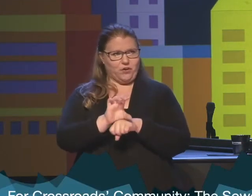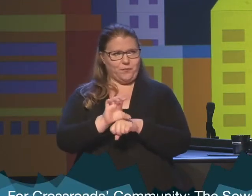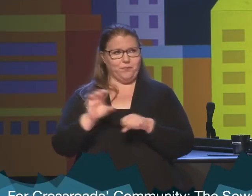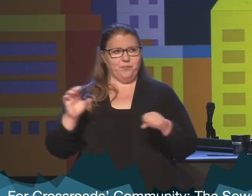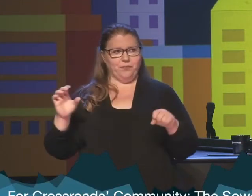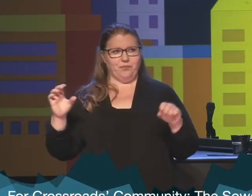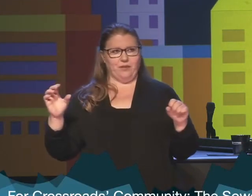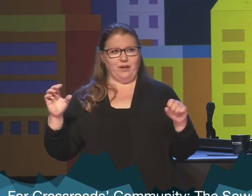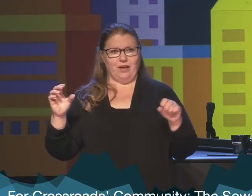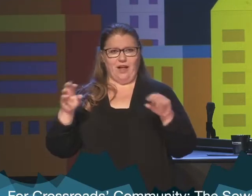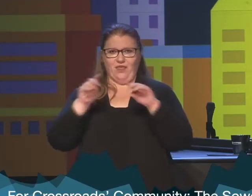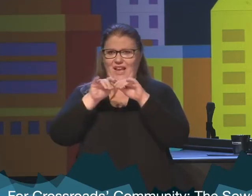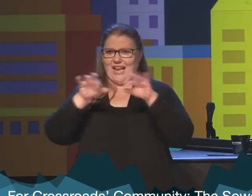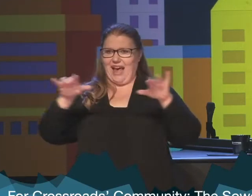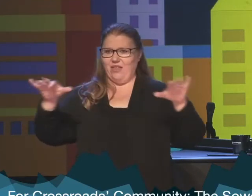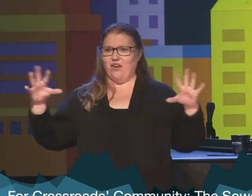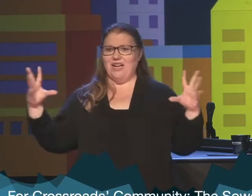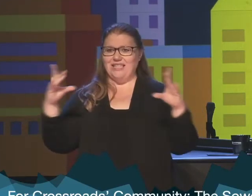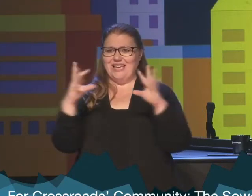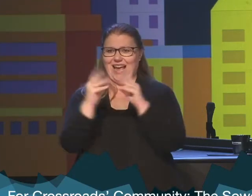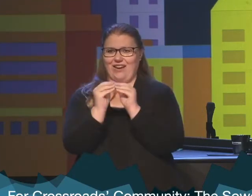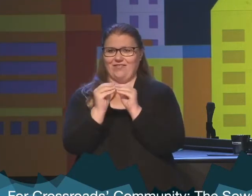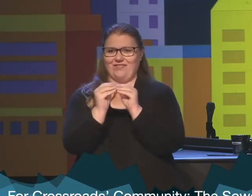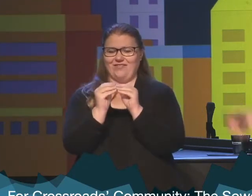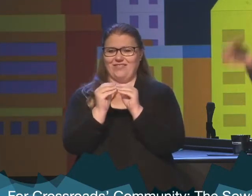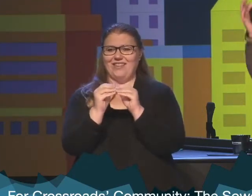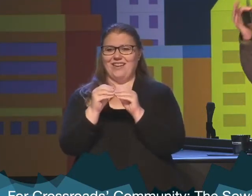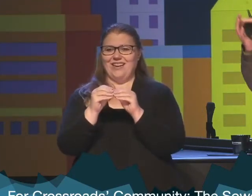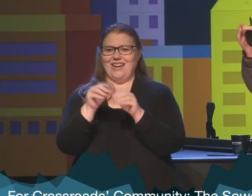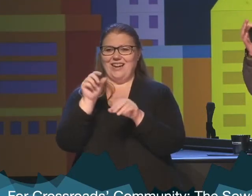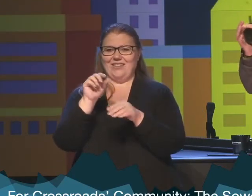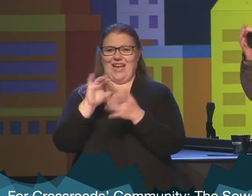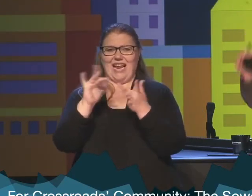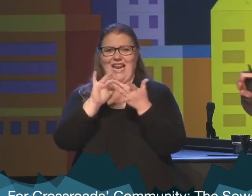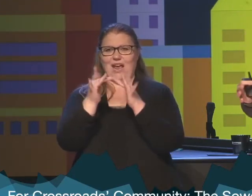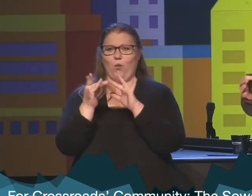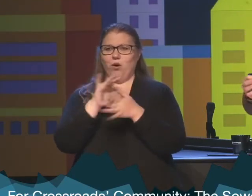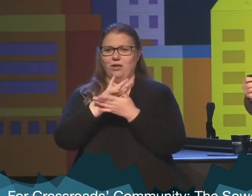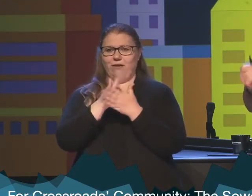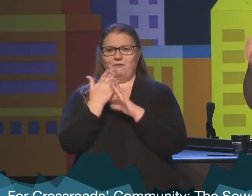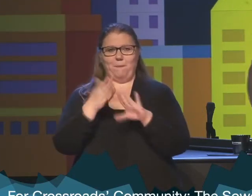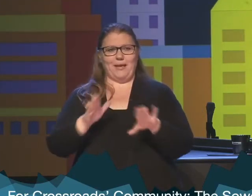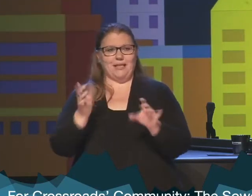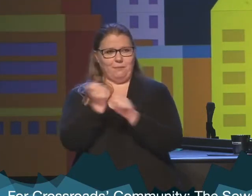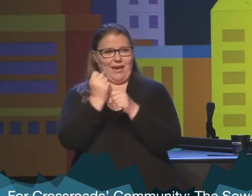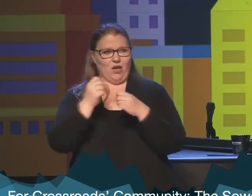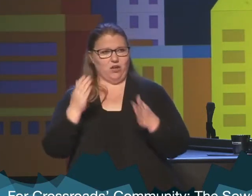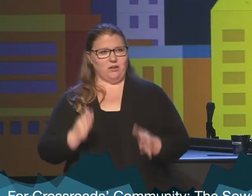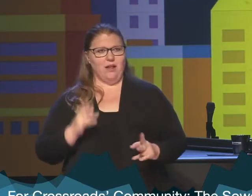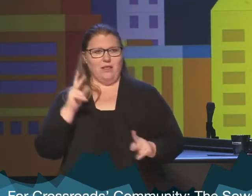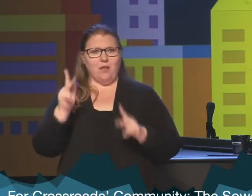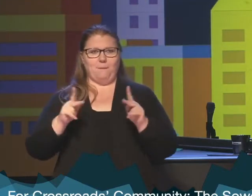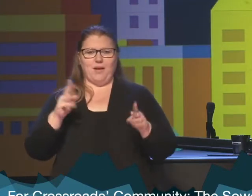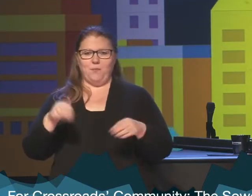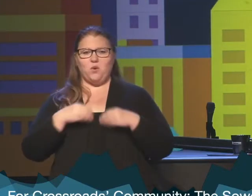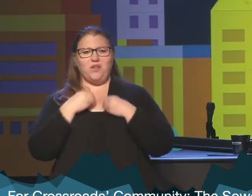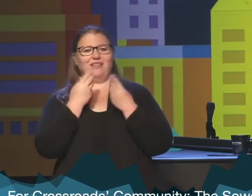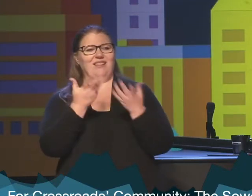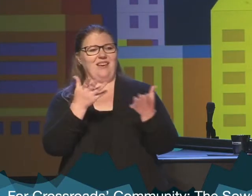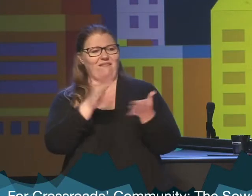scattered network of peacemakers. The ones that are throwing this peacemaking seed out there, that where peace is thrown,